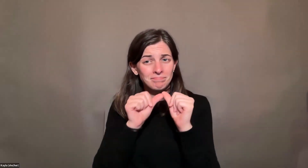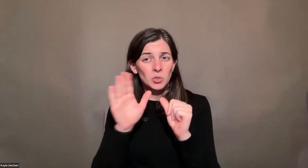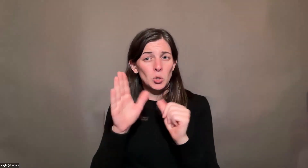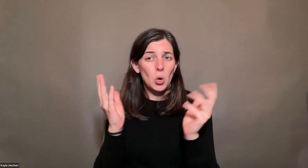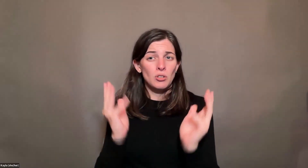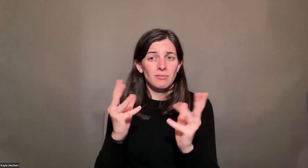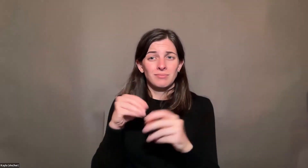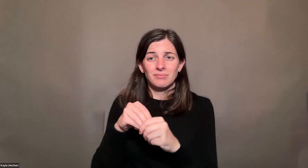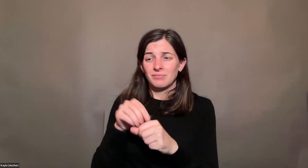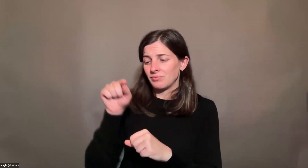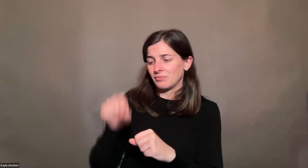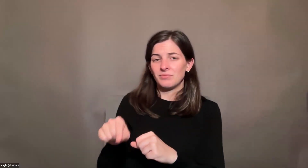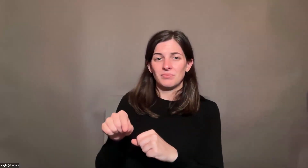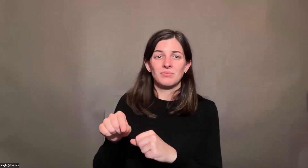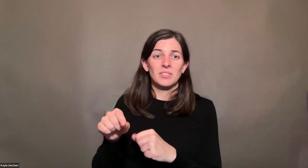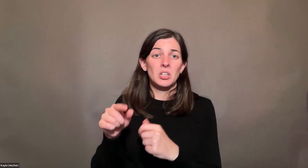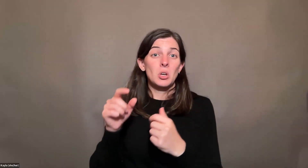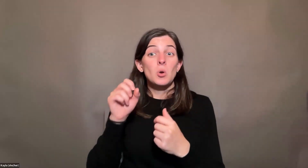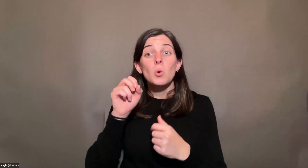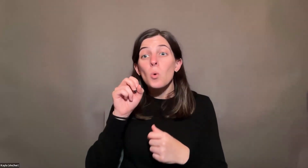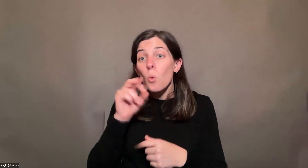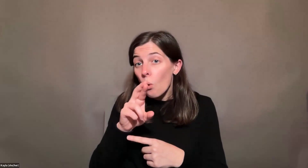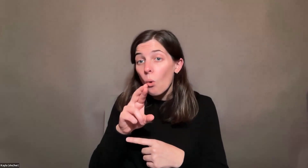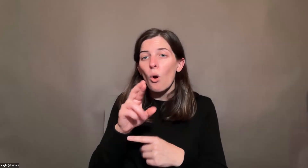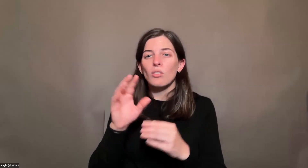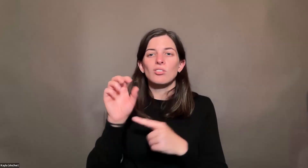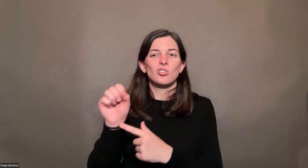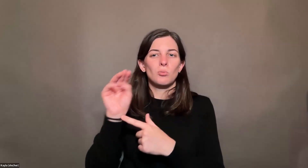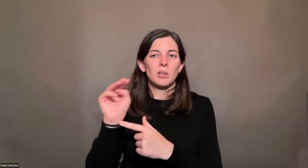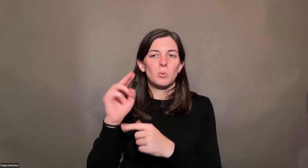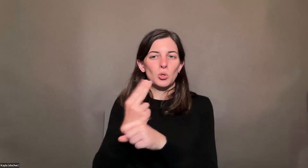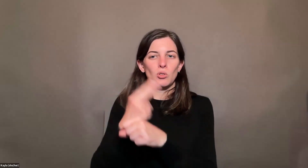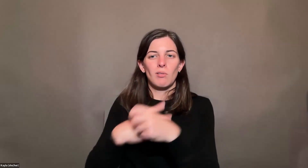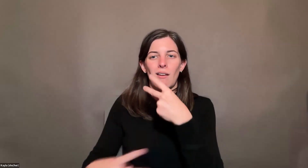for a wee while or on social media using the hashtag